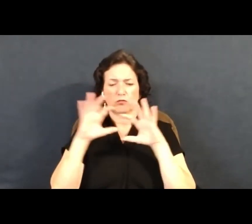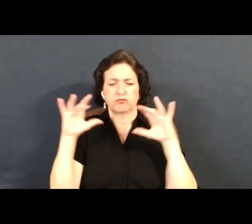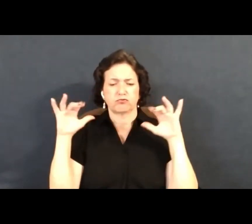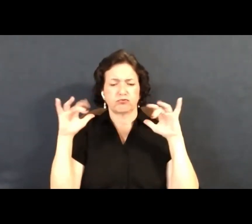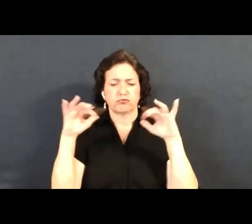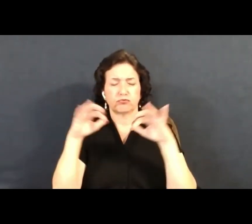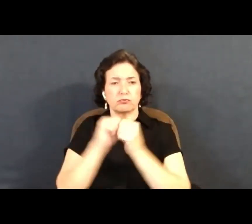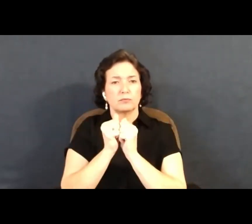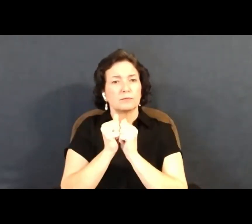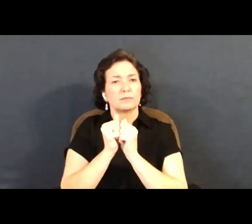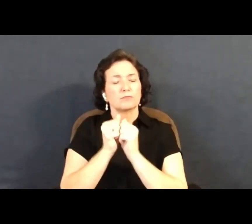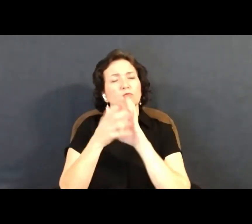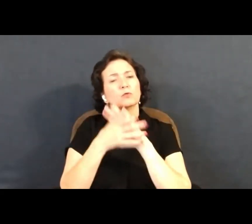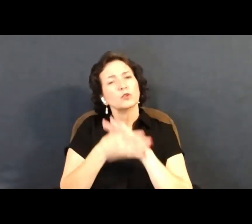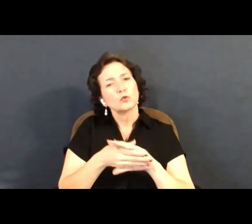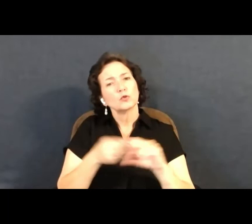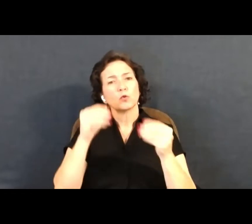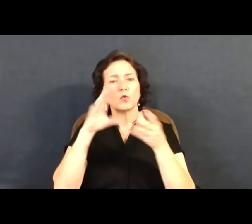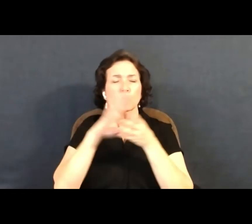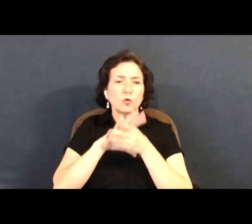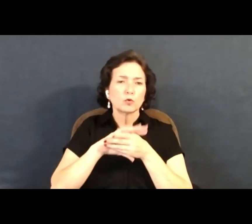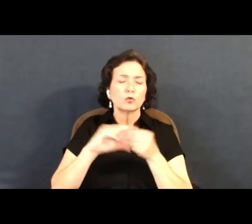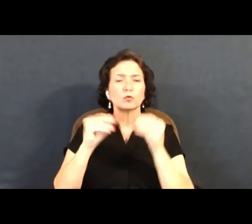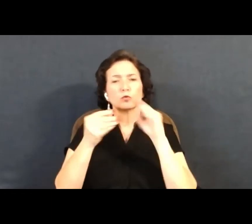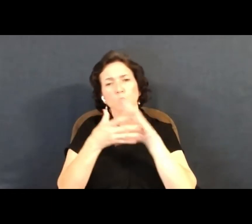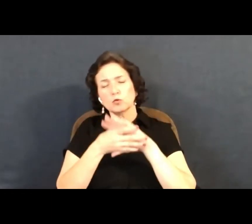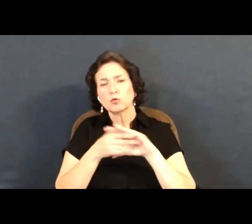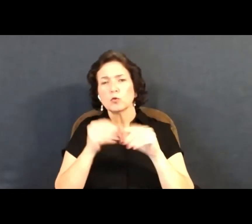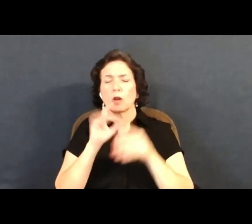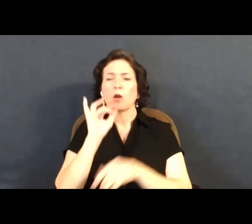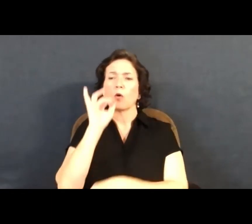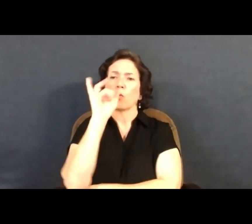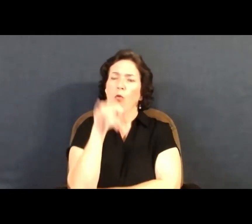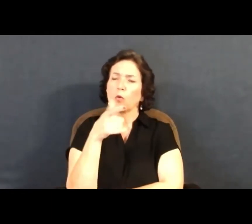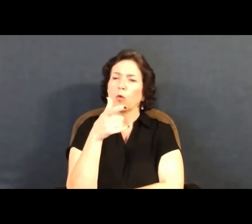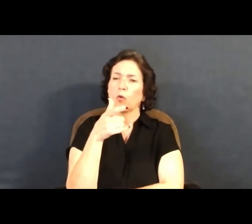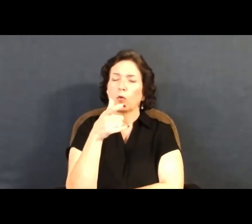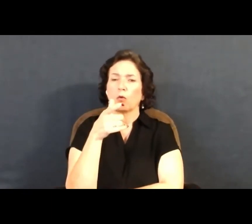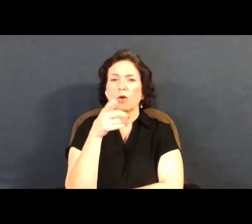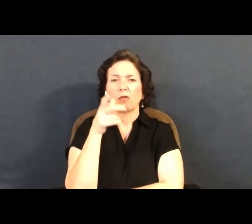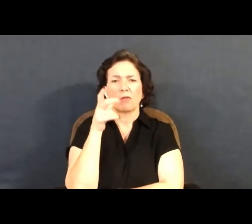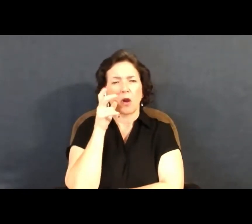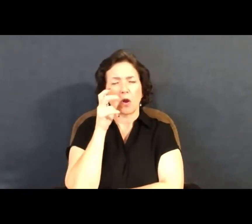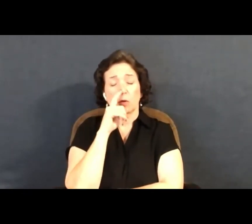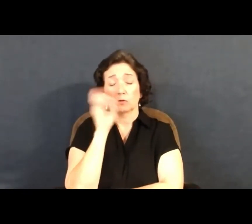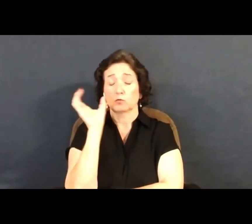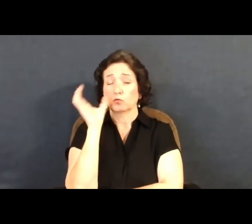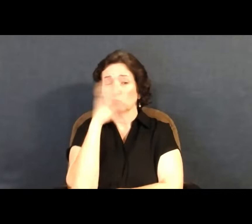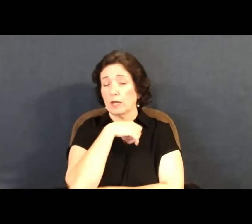it was also a place of story. And it was there that he heard the strangest tale of all.